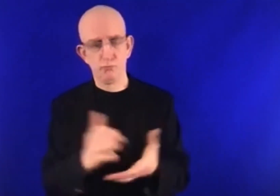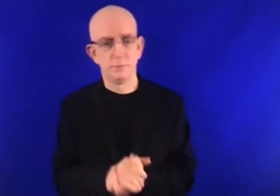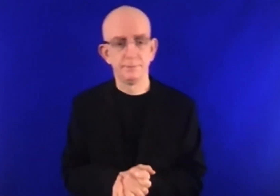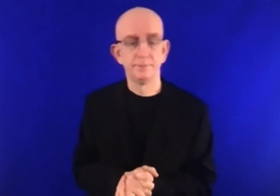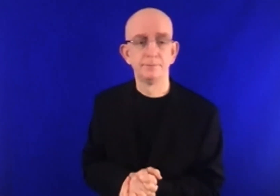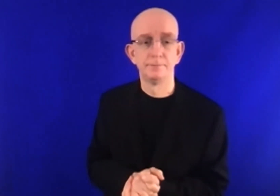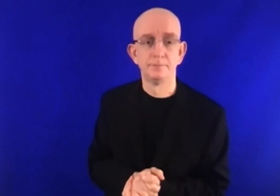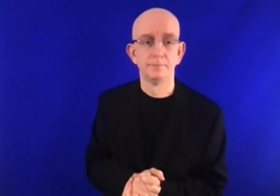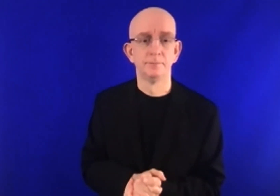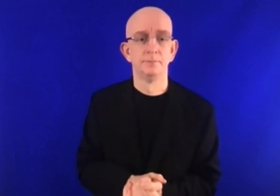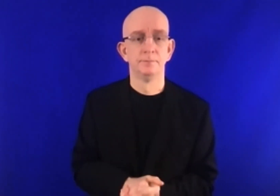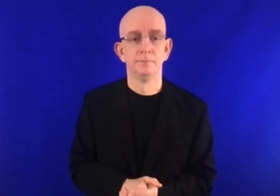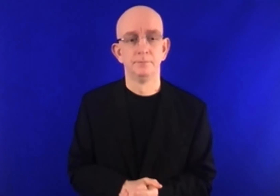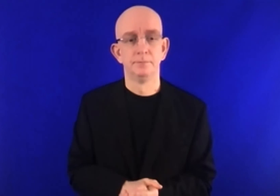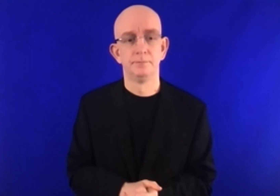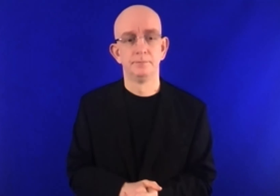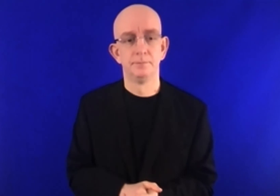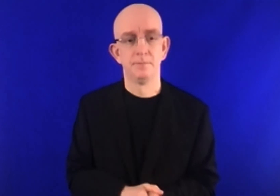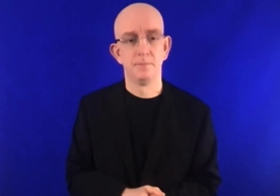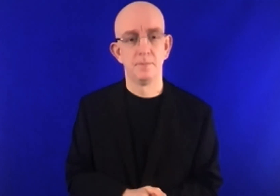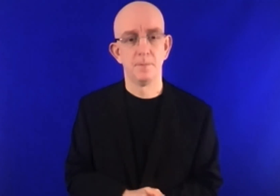If someone asked you, what